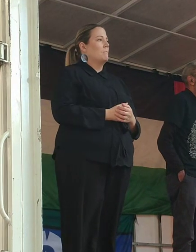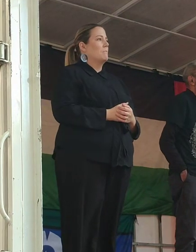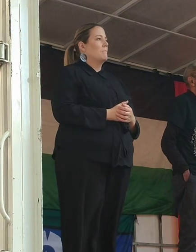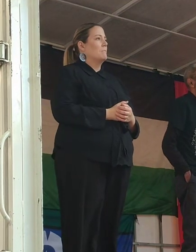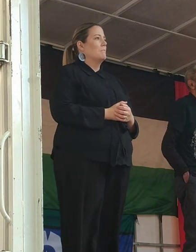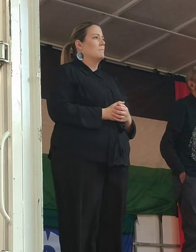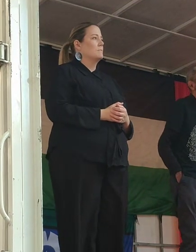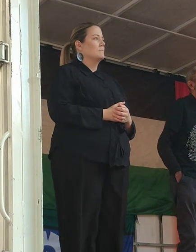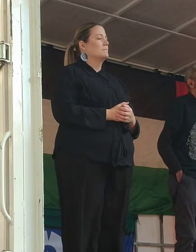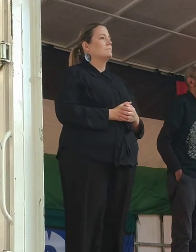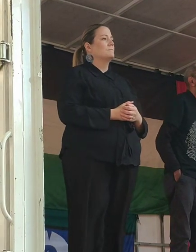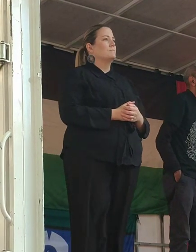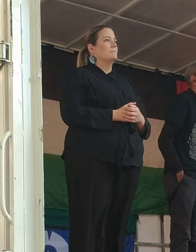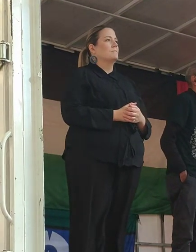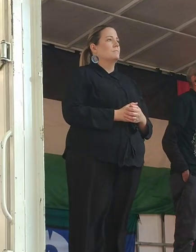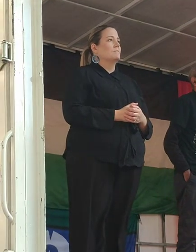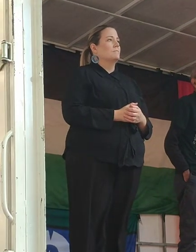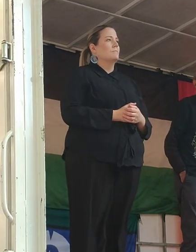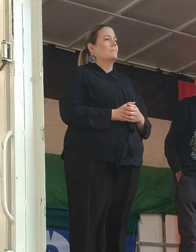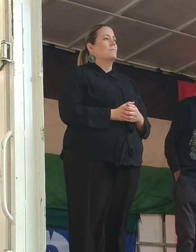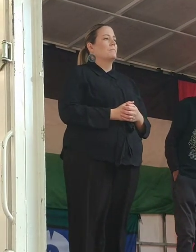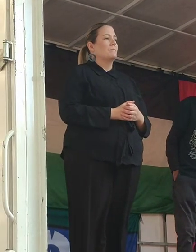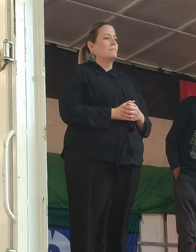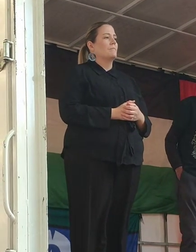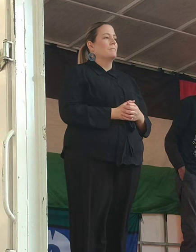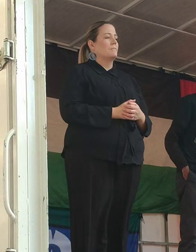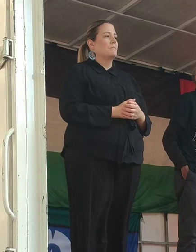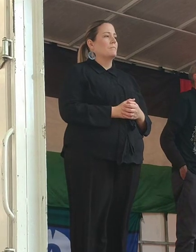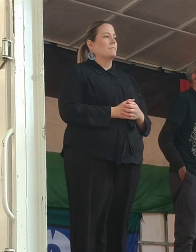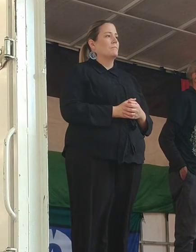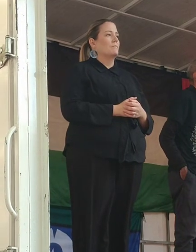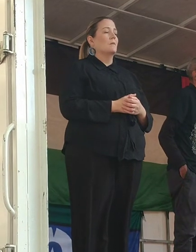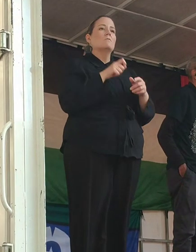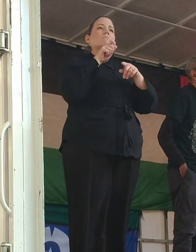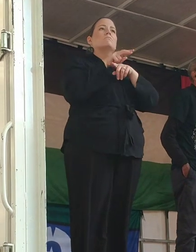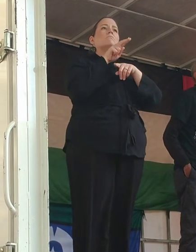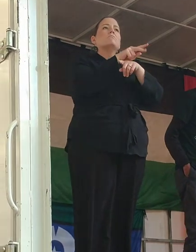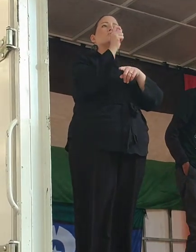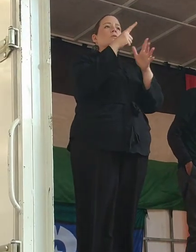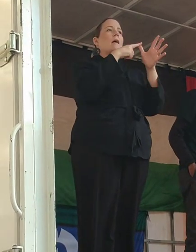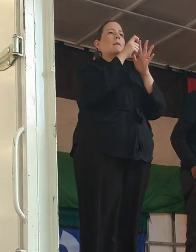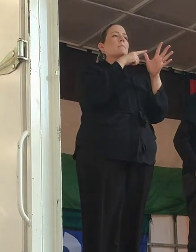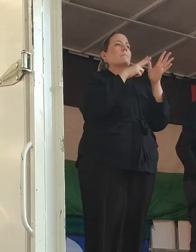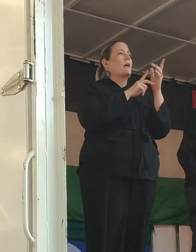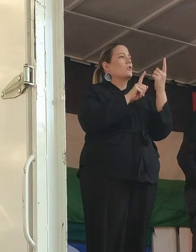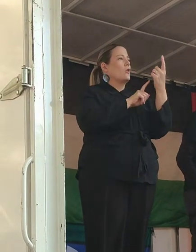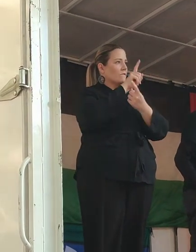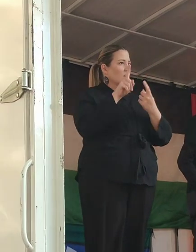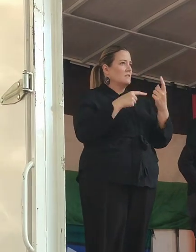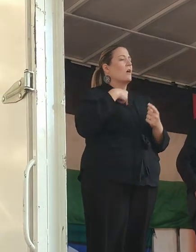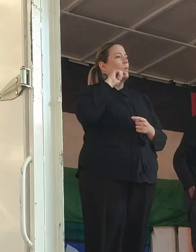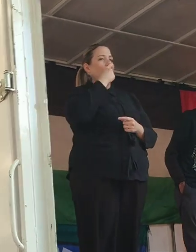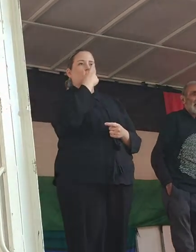In a couple of weeks, on the weekend of the APAN conference, I turned